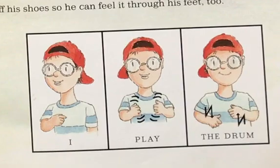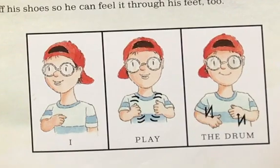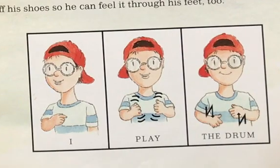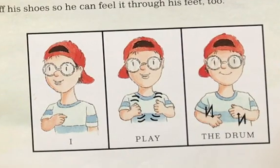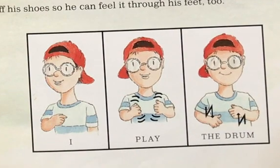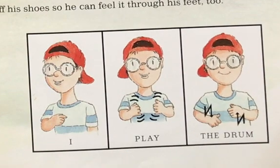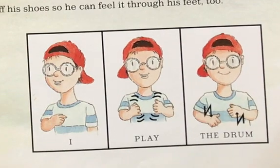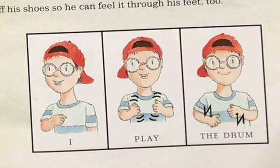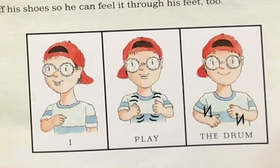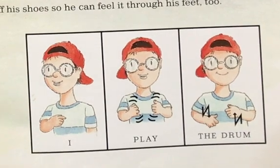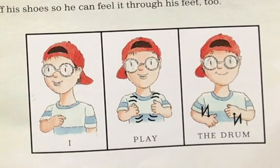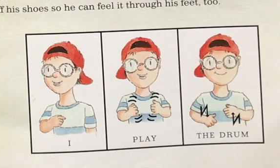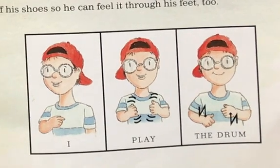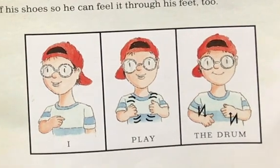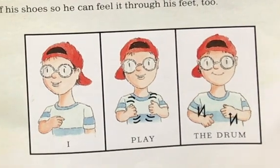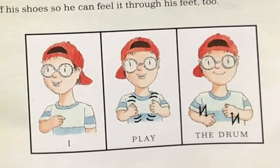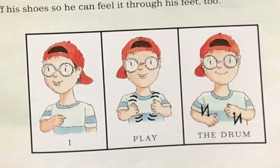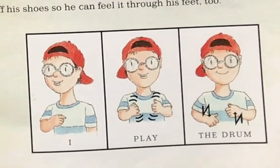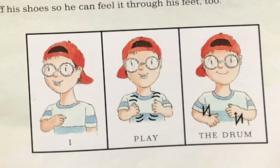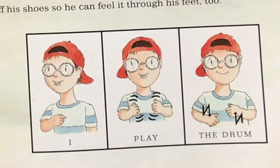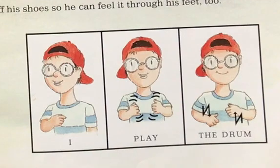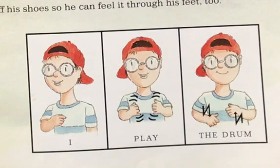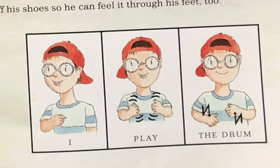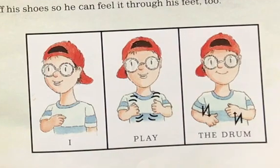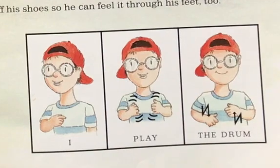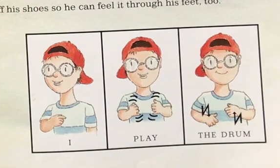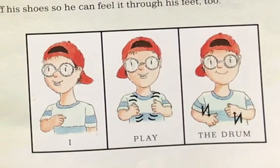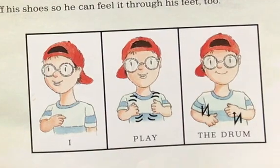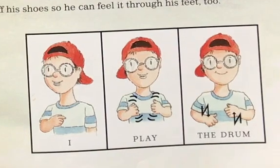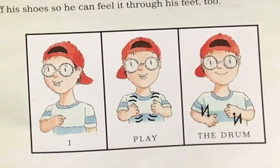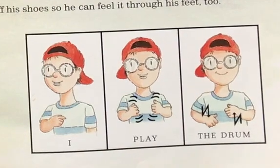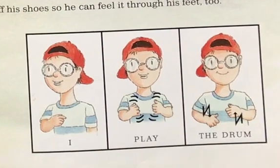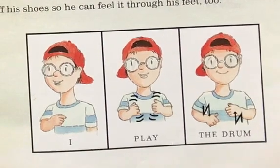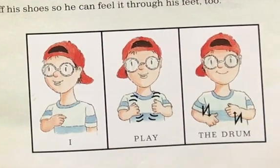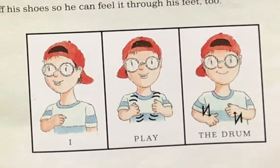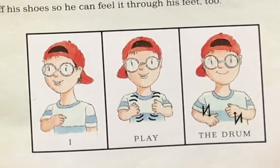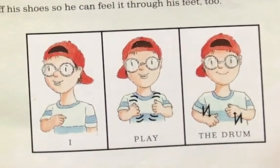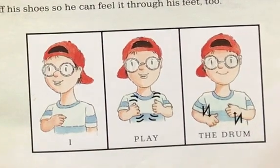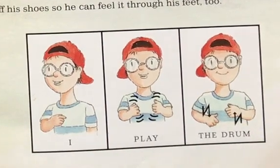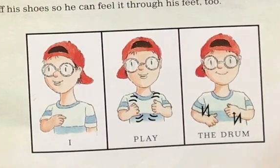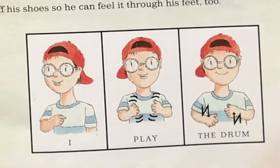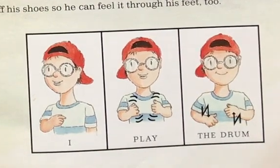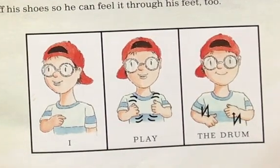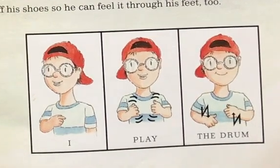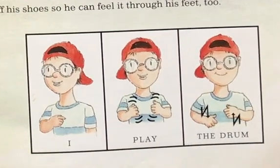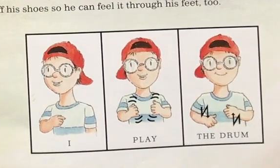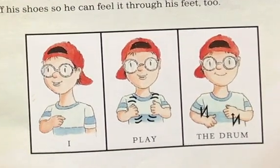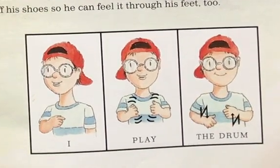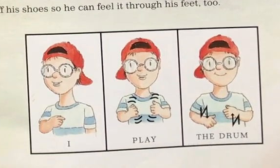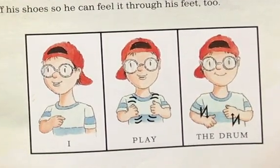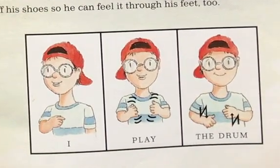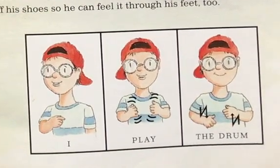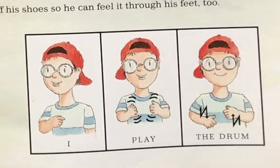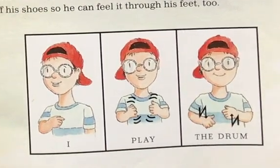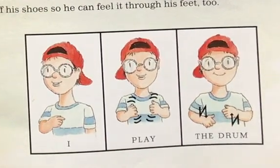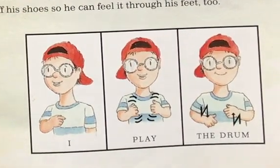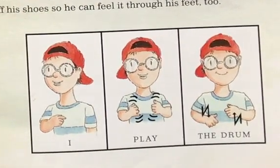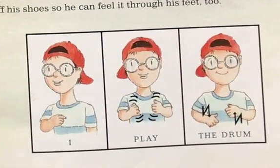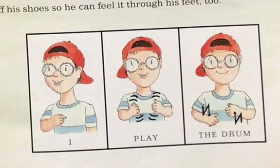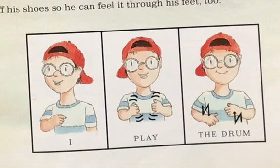But he feels the vibration of the drum through his hands. He has taken off his shoes so he can feel it in his